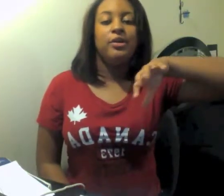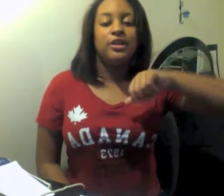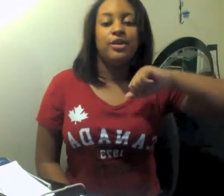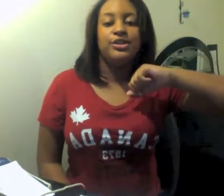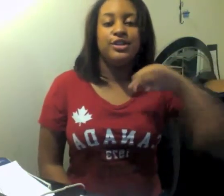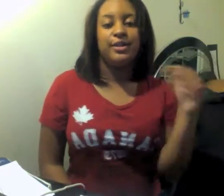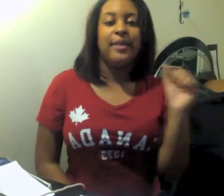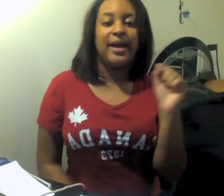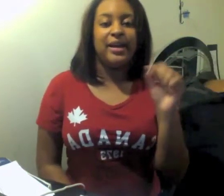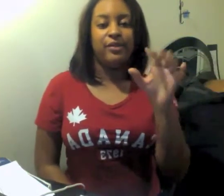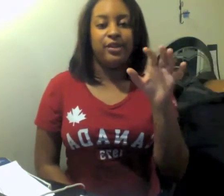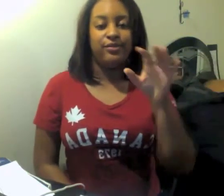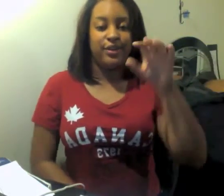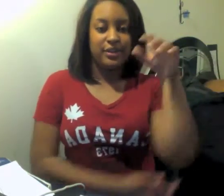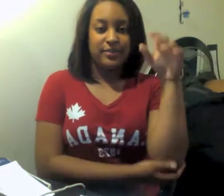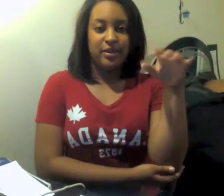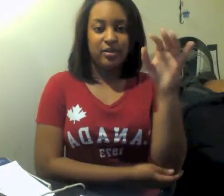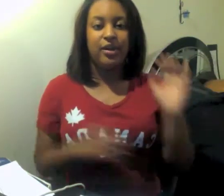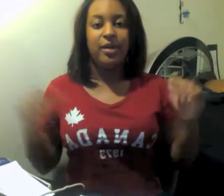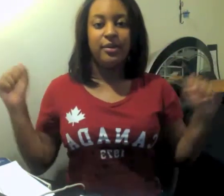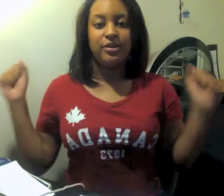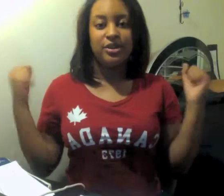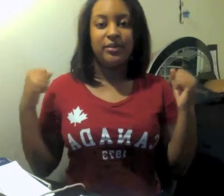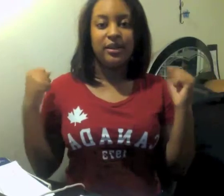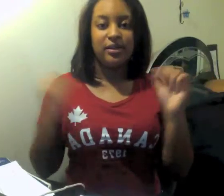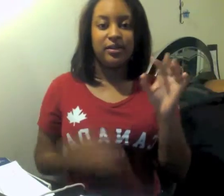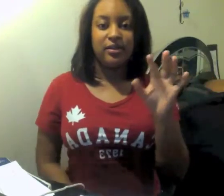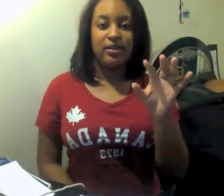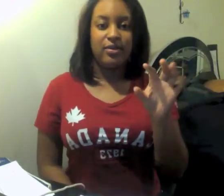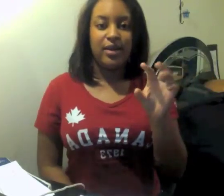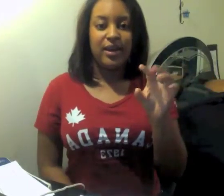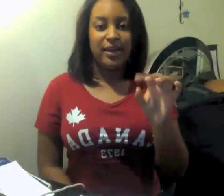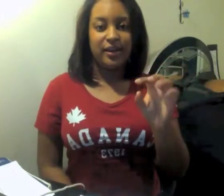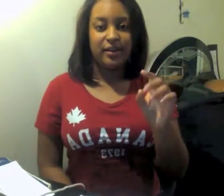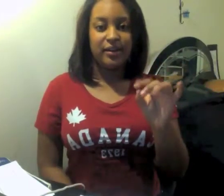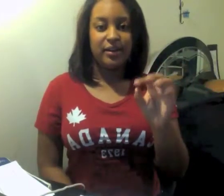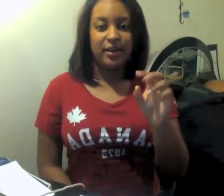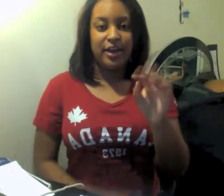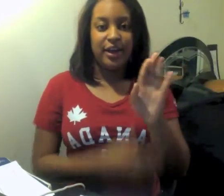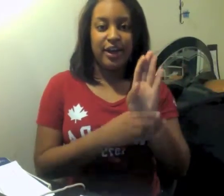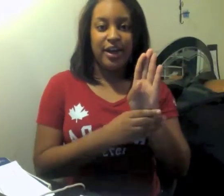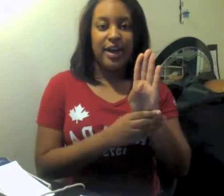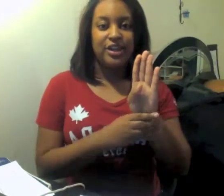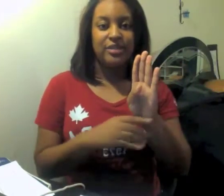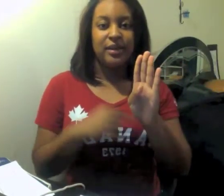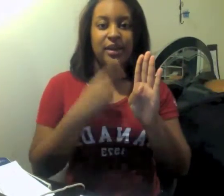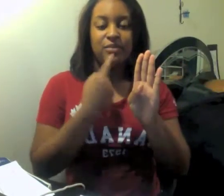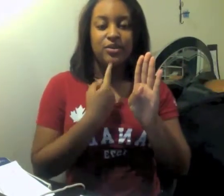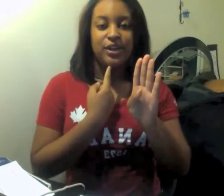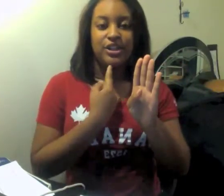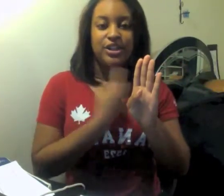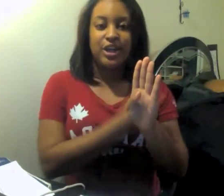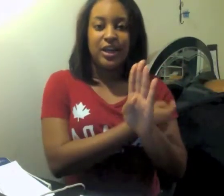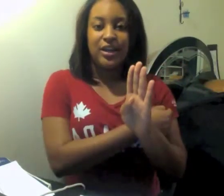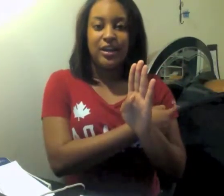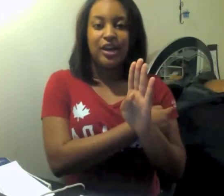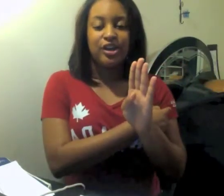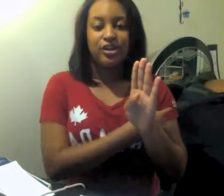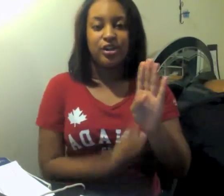close to your body when you fingerspell. Your elbow should be right here. And your hand should be in between your chin and your